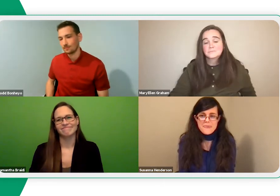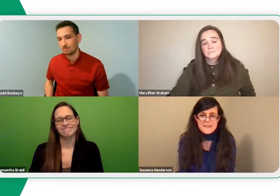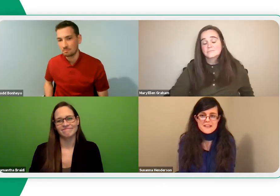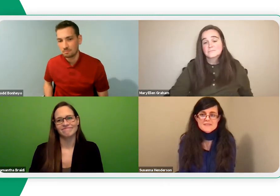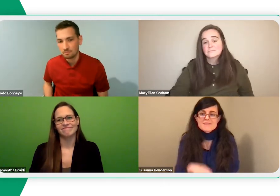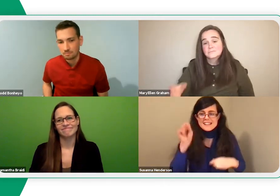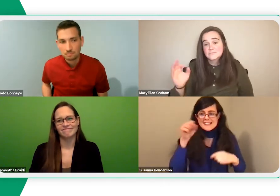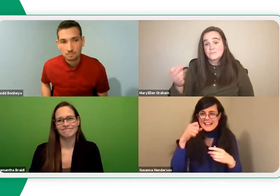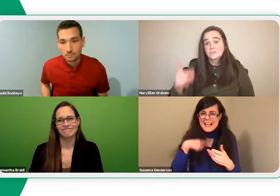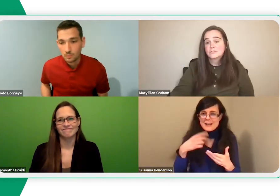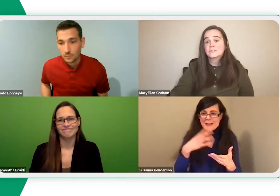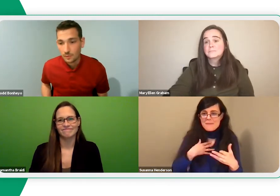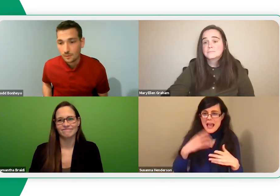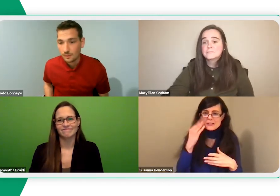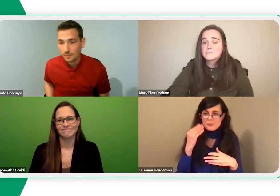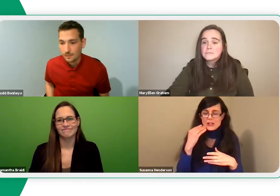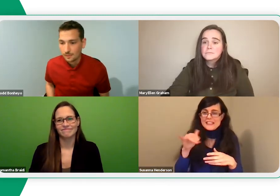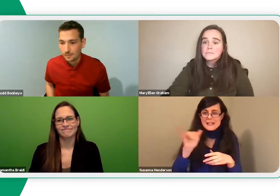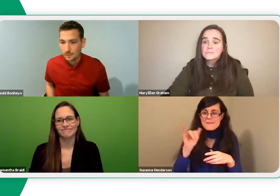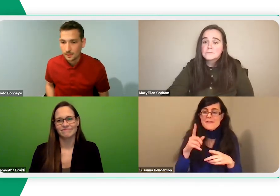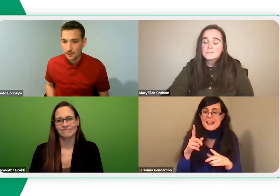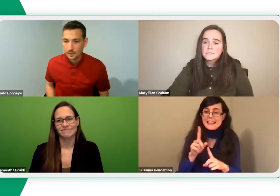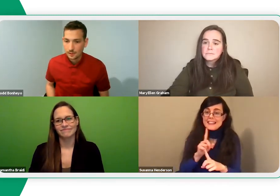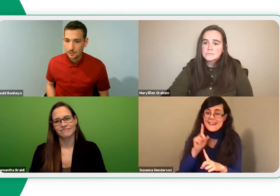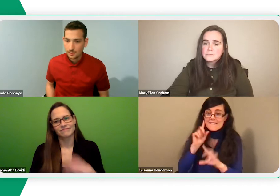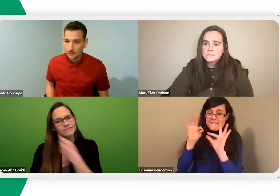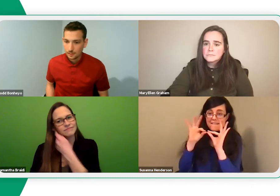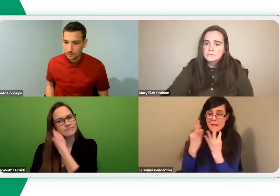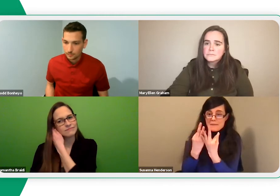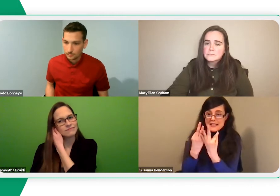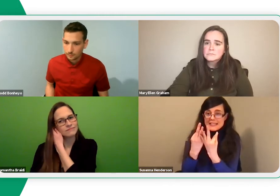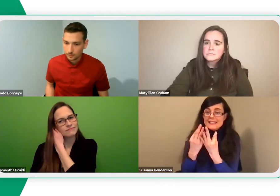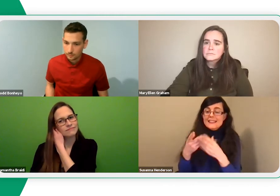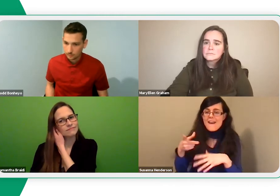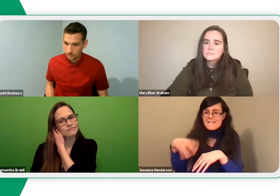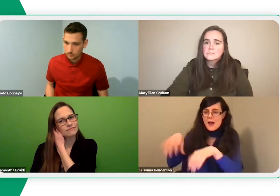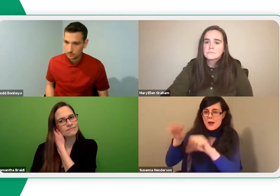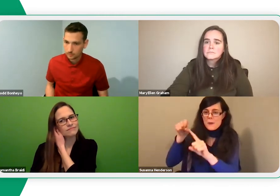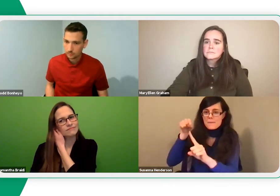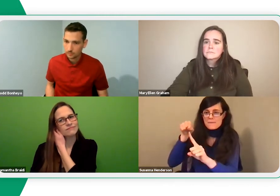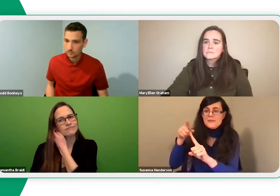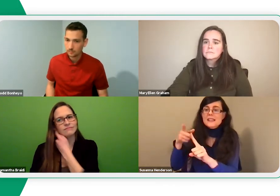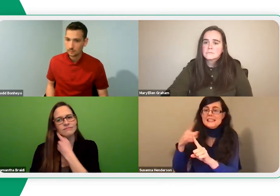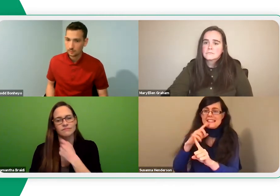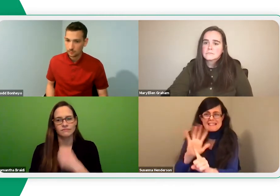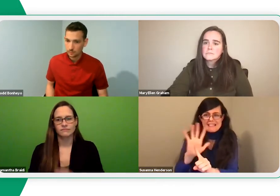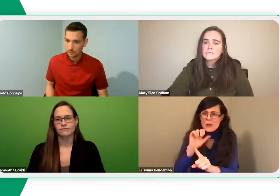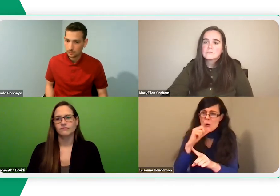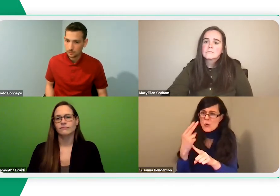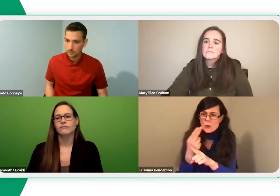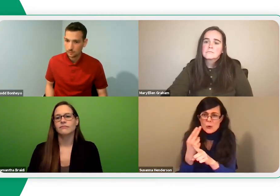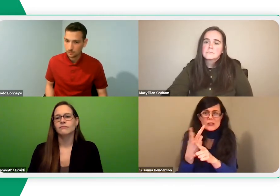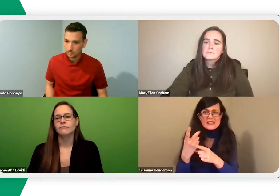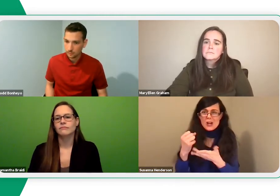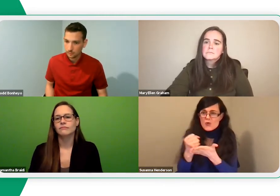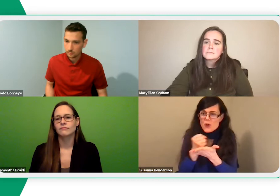think it's important to be open and allow them to have access. This is Susanna. Samantha, completely. This is Susanna. I think